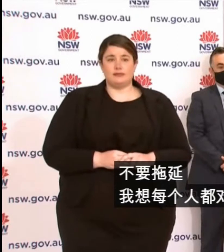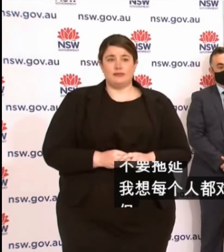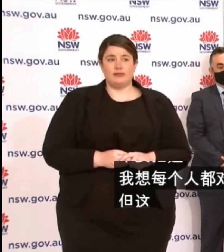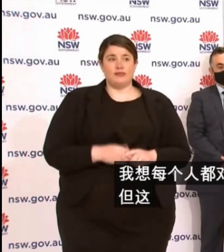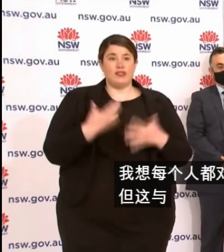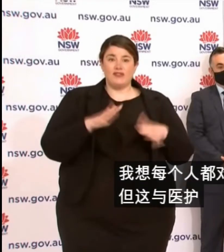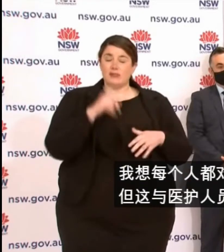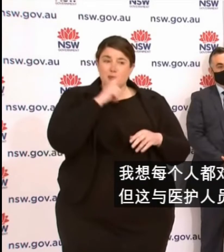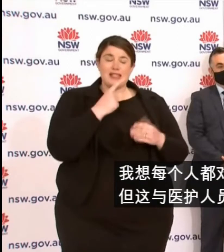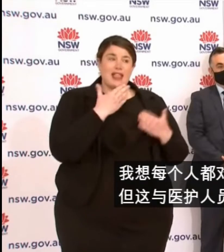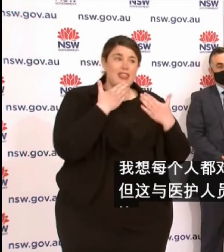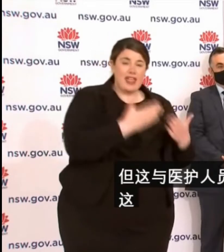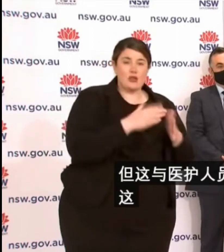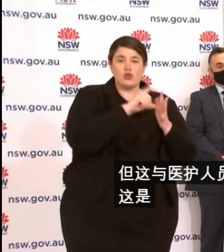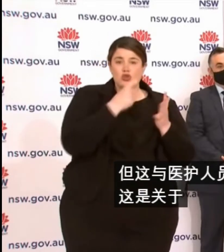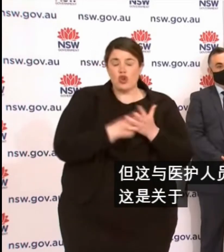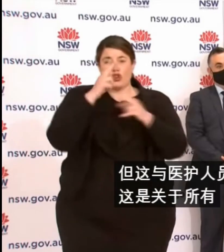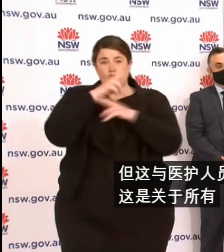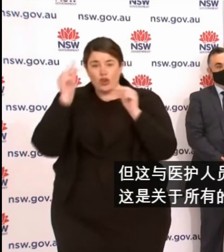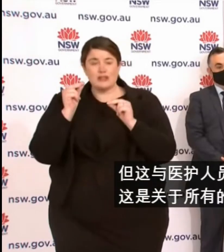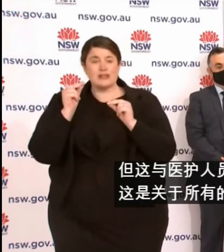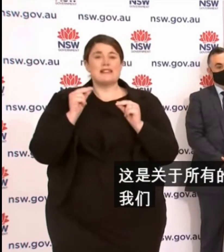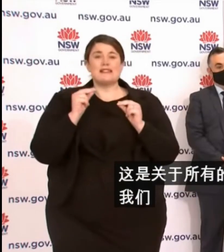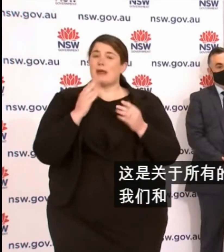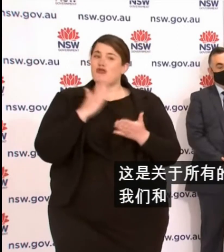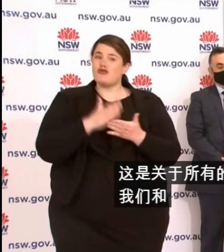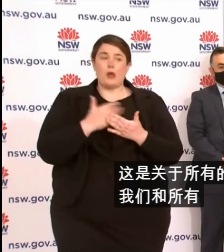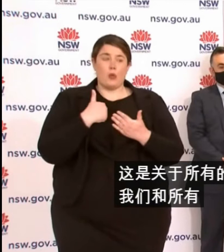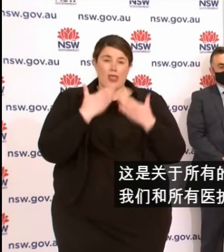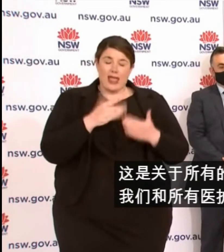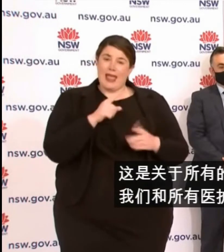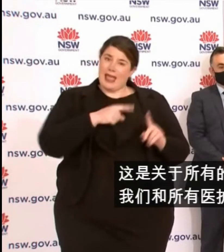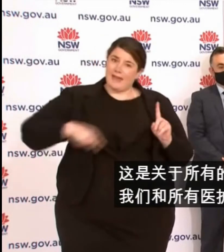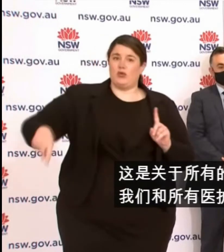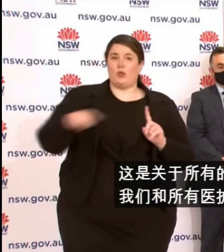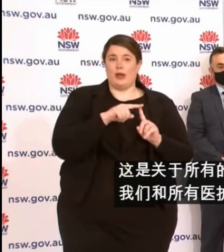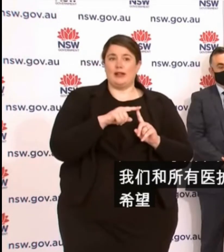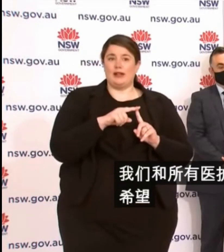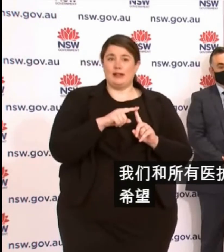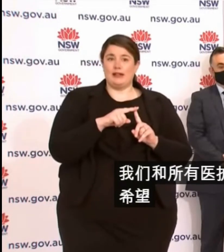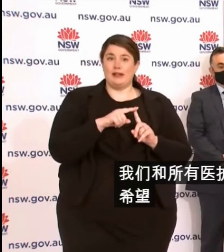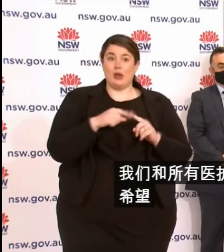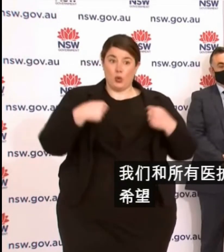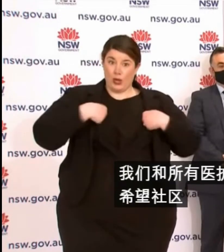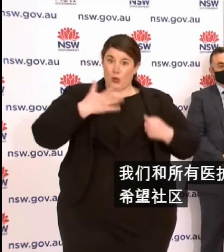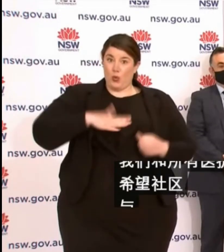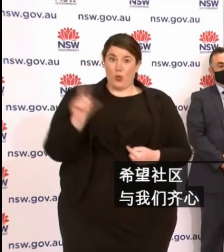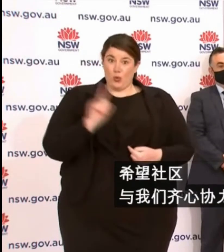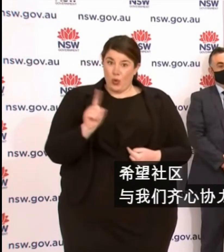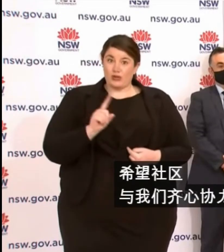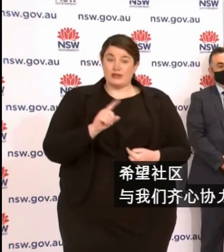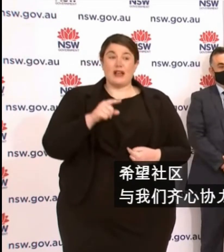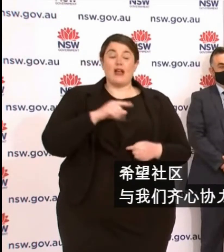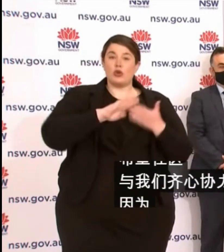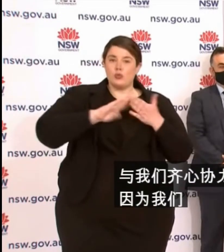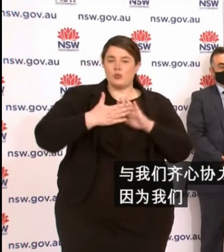thank you to the healthcare workers, but this is not about healthcare workers. This is about all of us, and what healthcare workers would like is for the community to pull together with